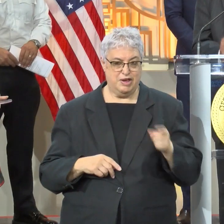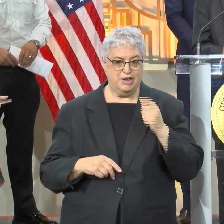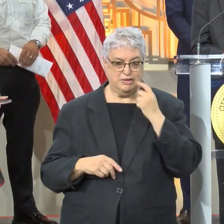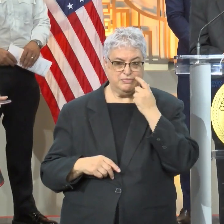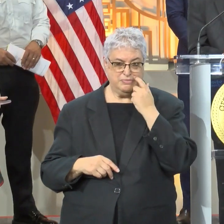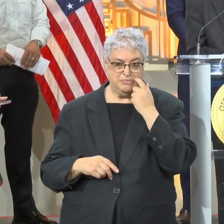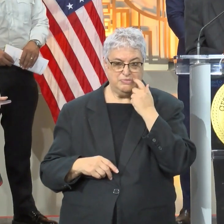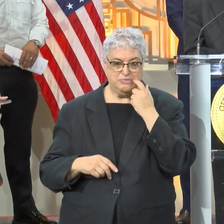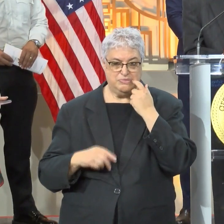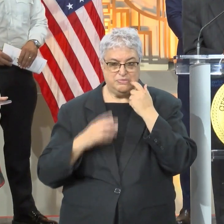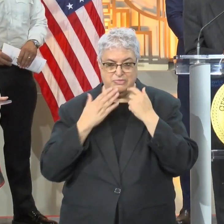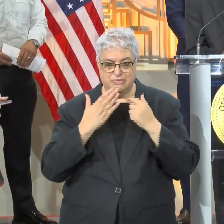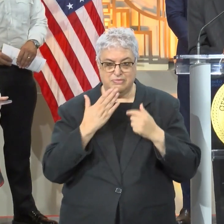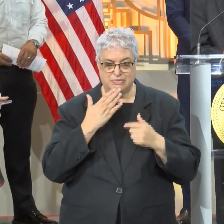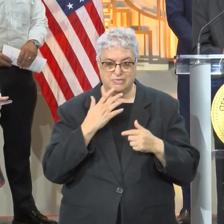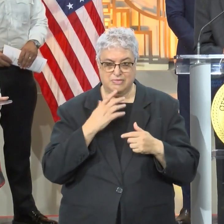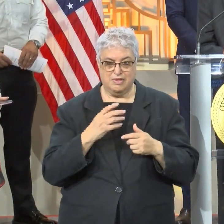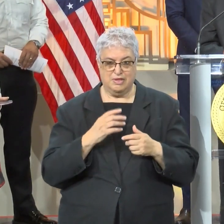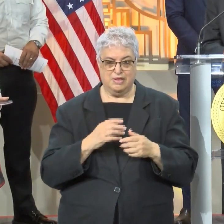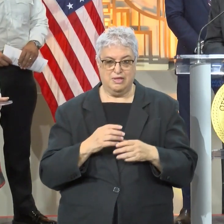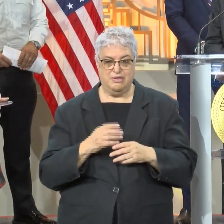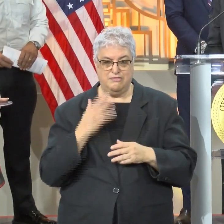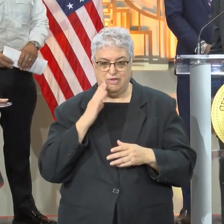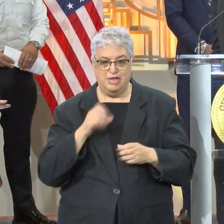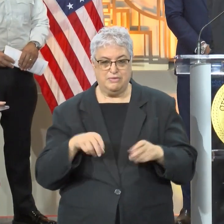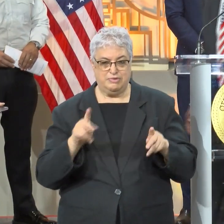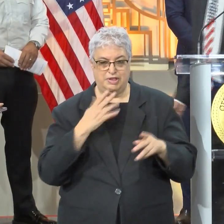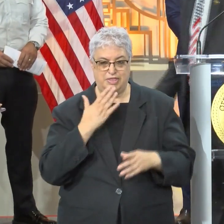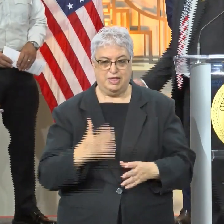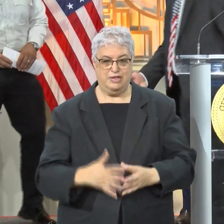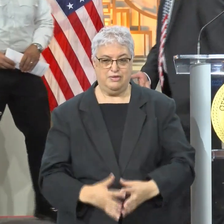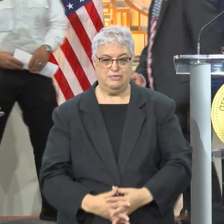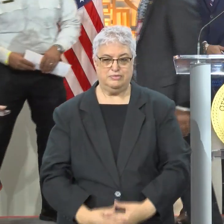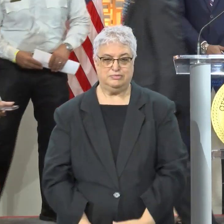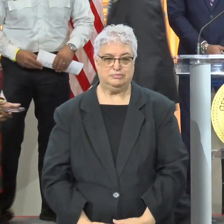And thank you ever so much for the opportunity. Thank you.